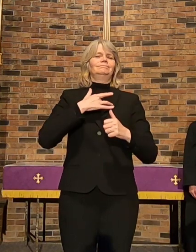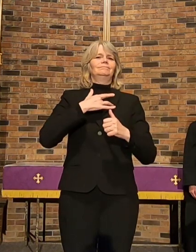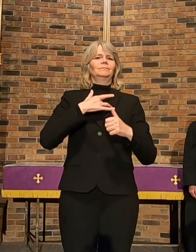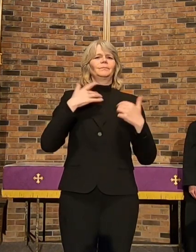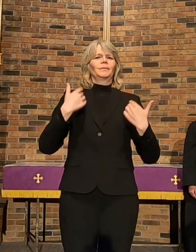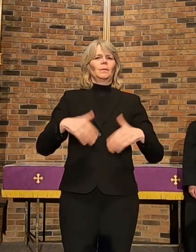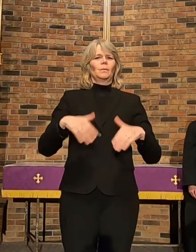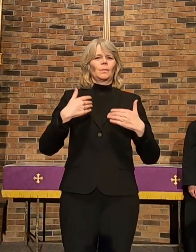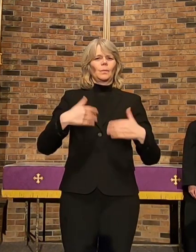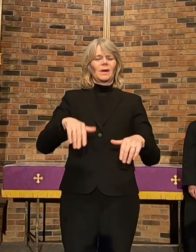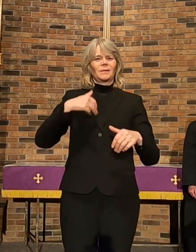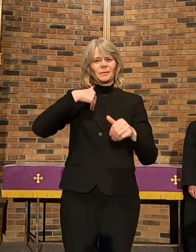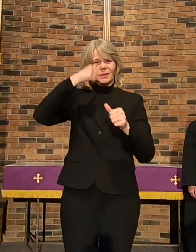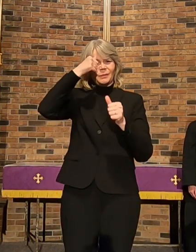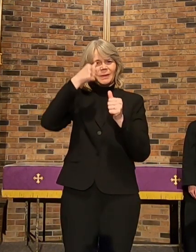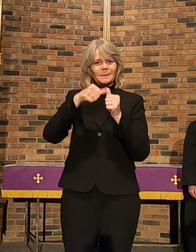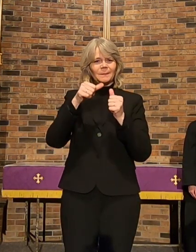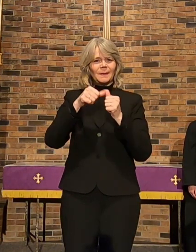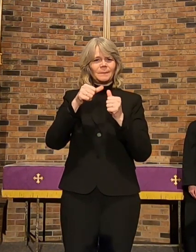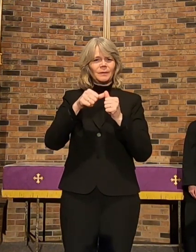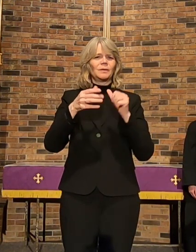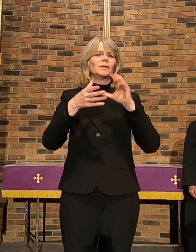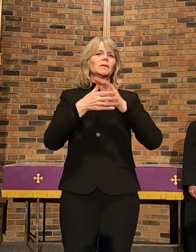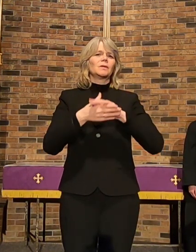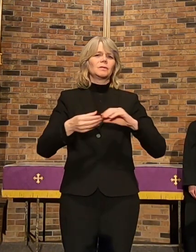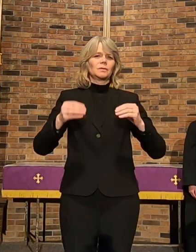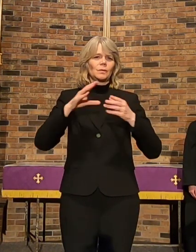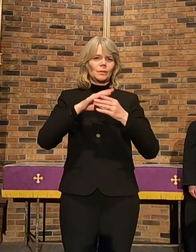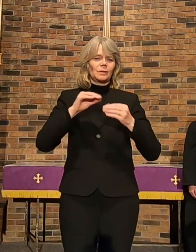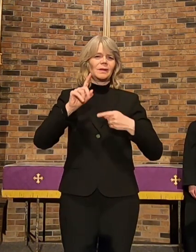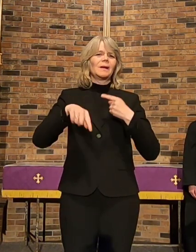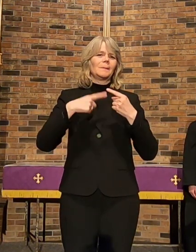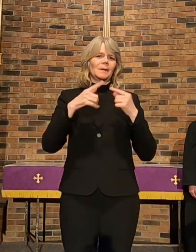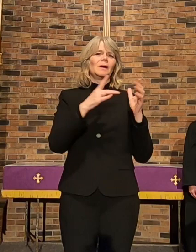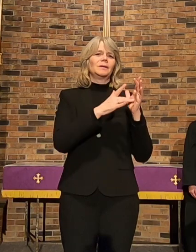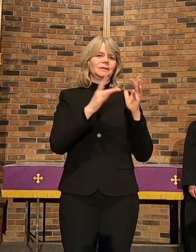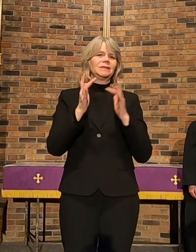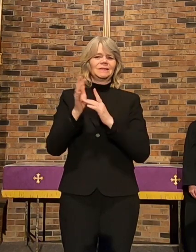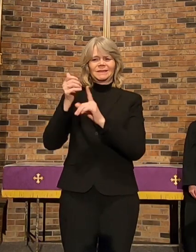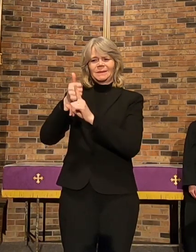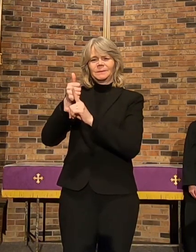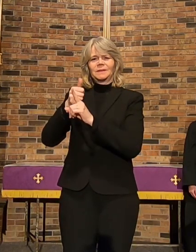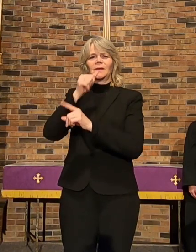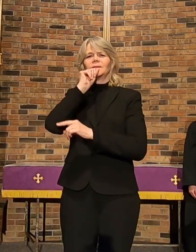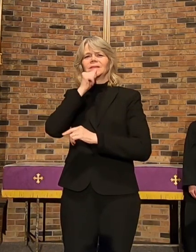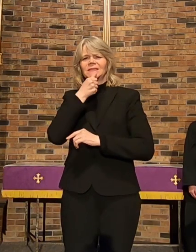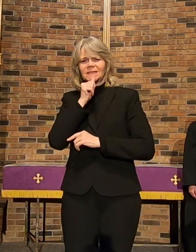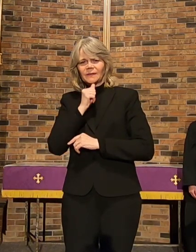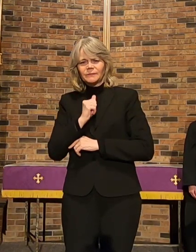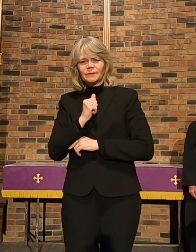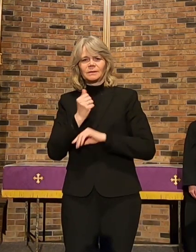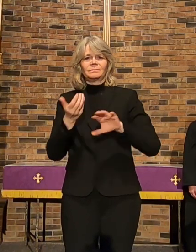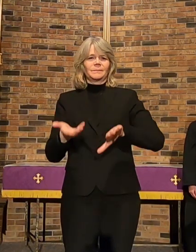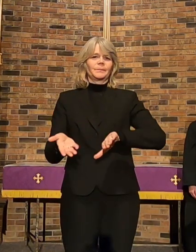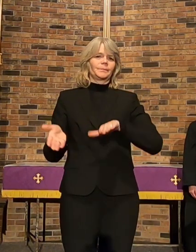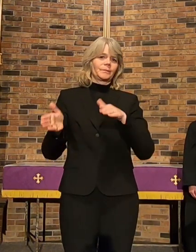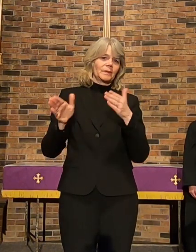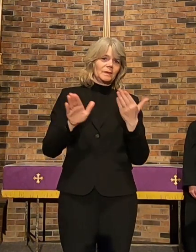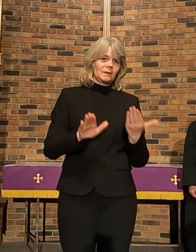remember the story of Jesus' suffering and death. So we ask that